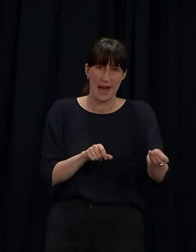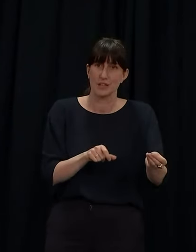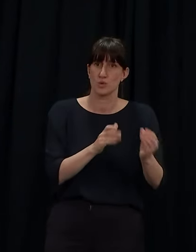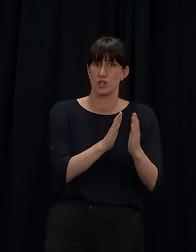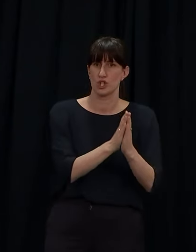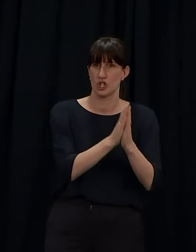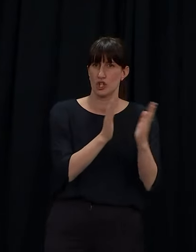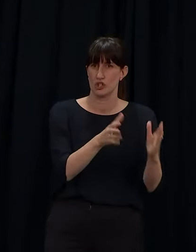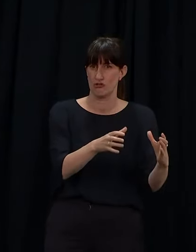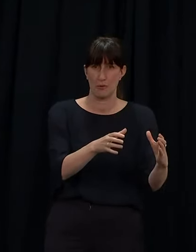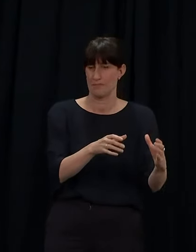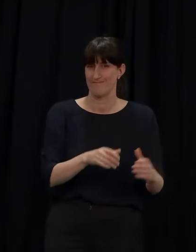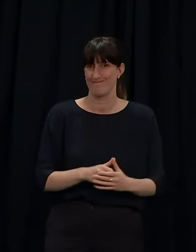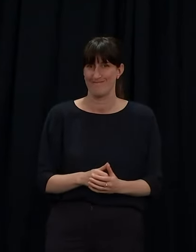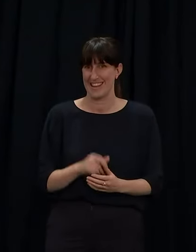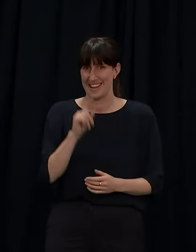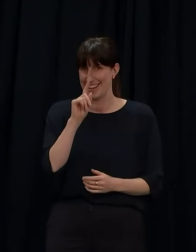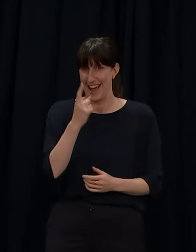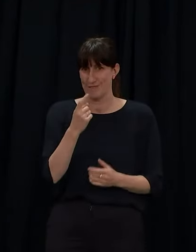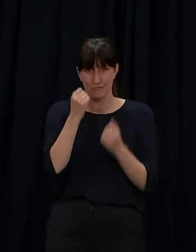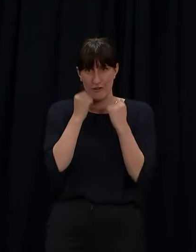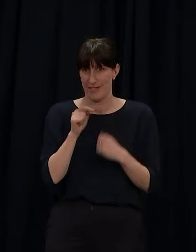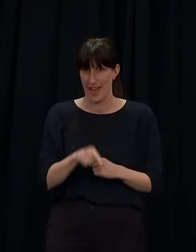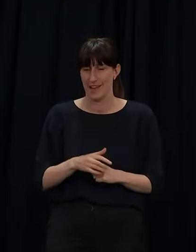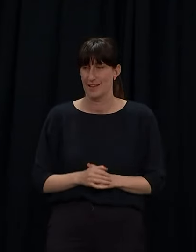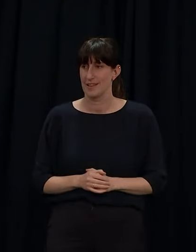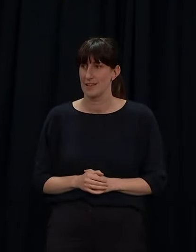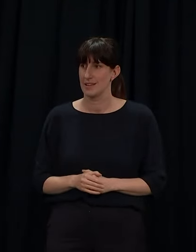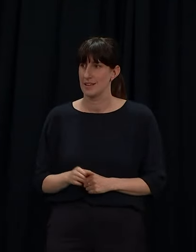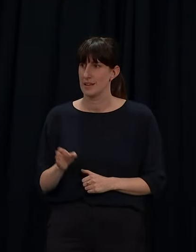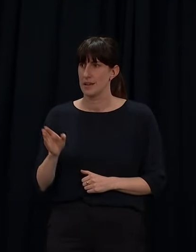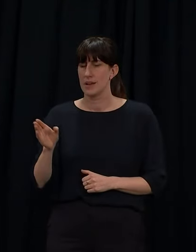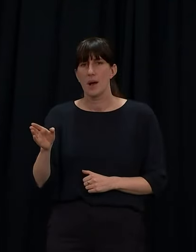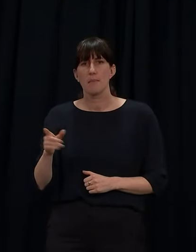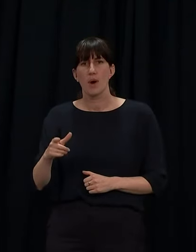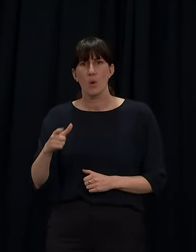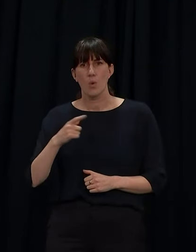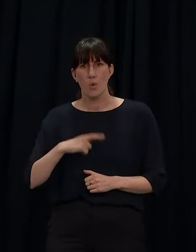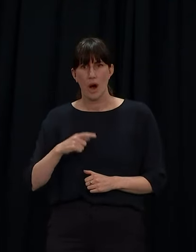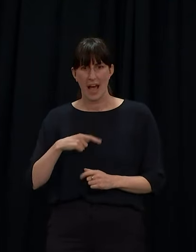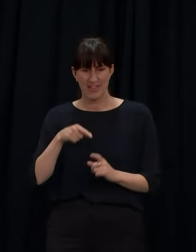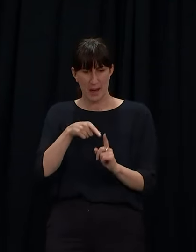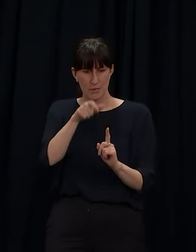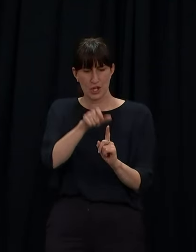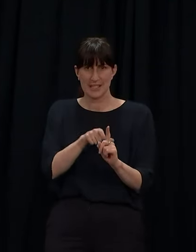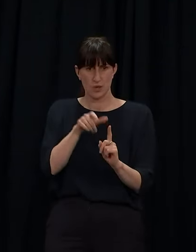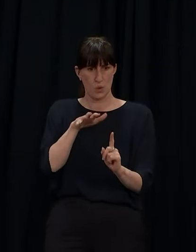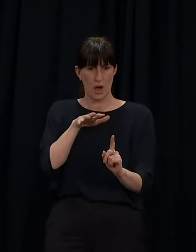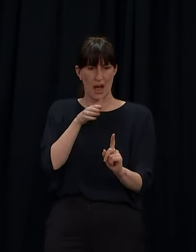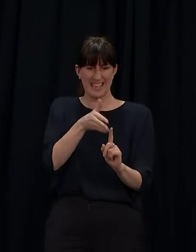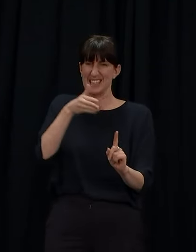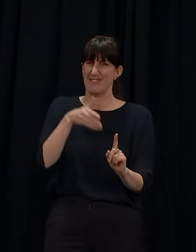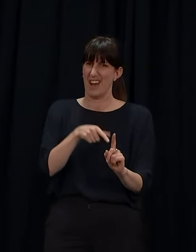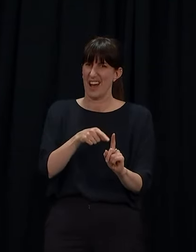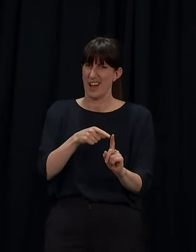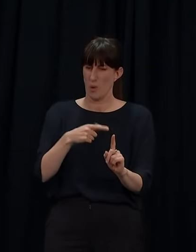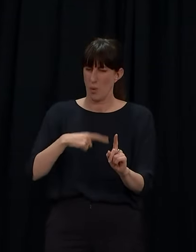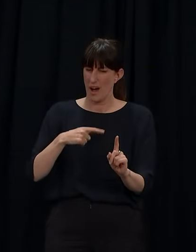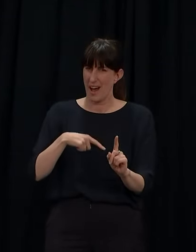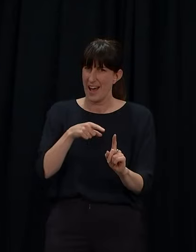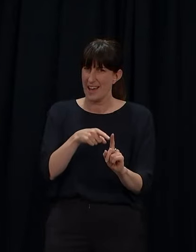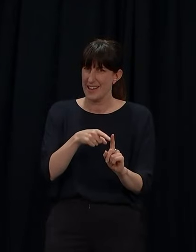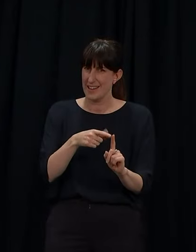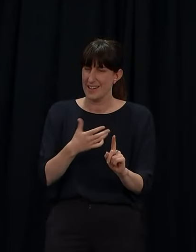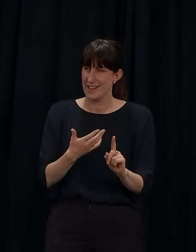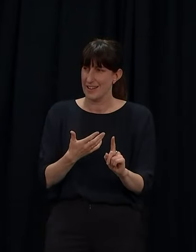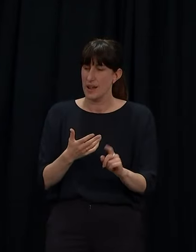tested negative twice. But can you explain why that person was identified, regardless of the fact that they've tested negative? Why have you honed in on that,